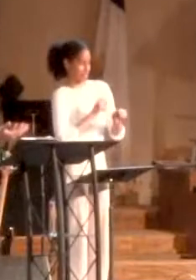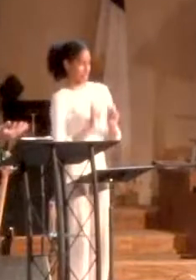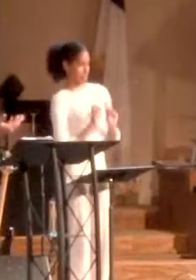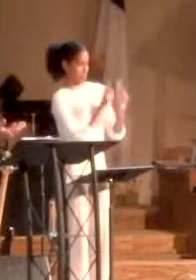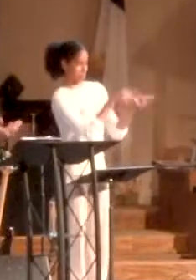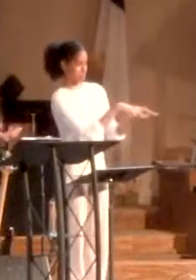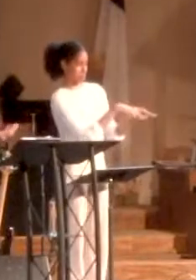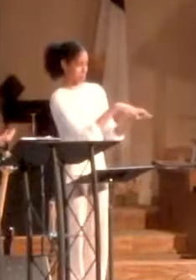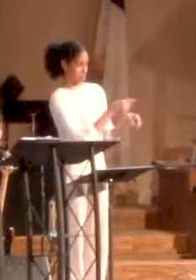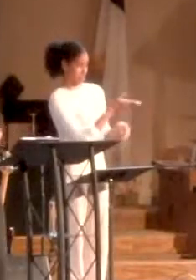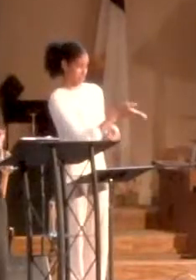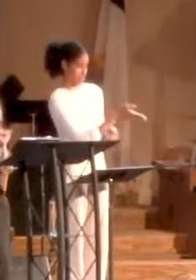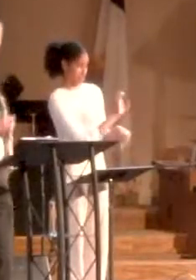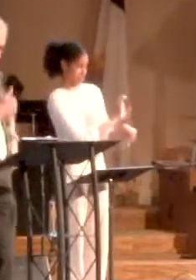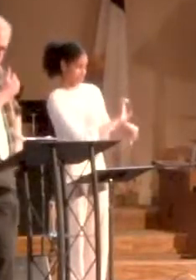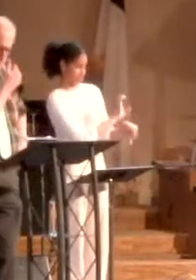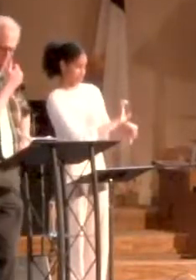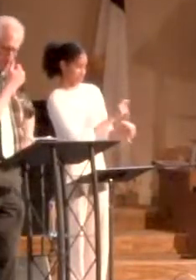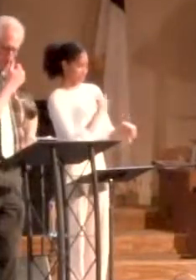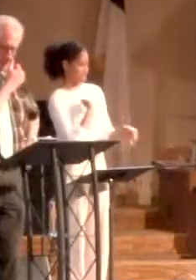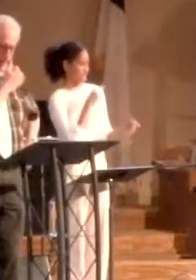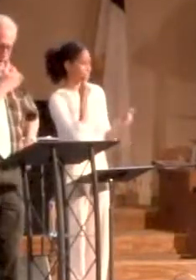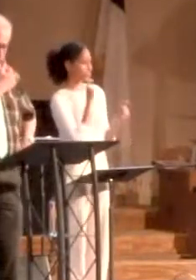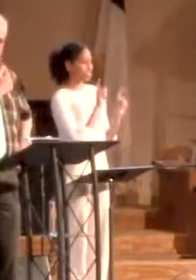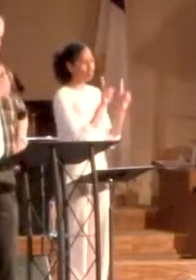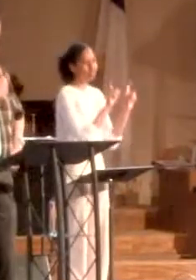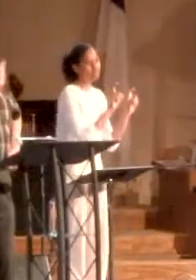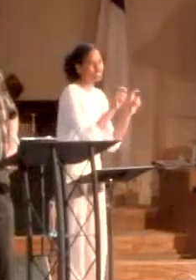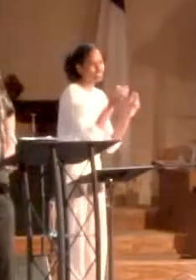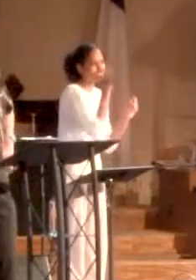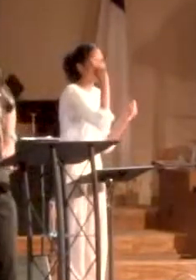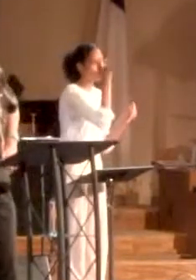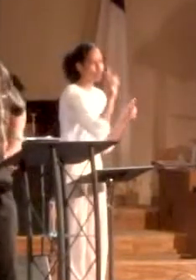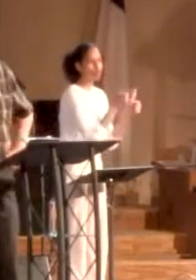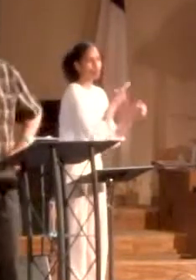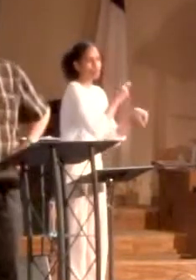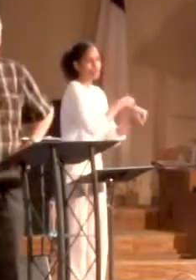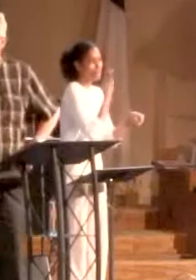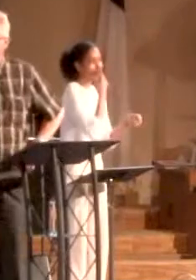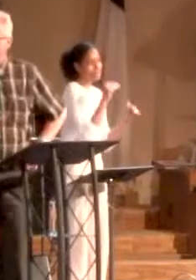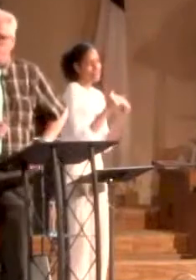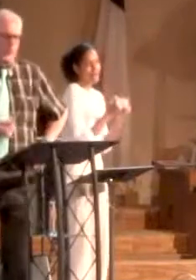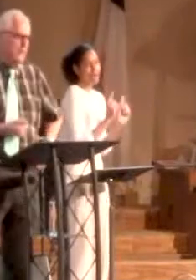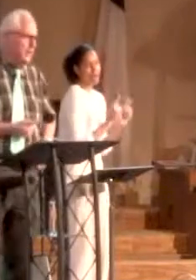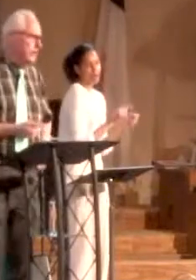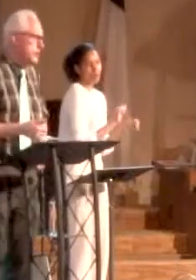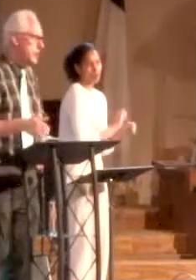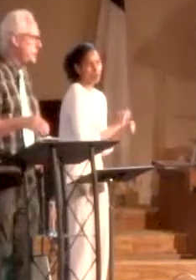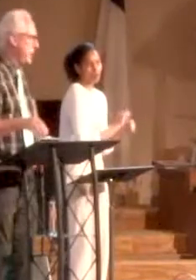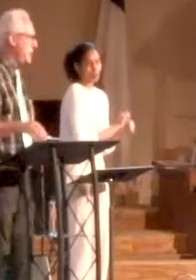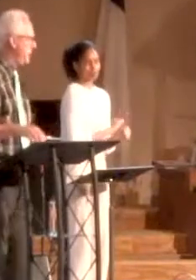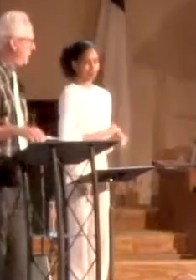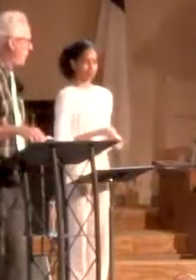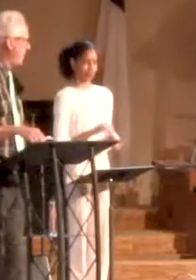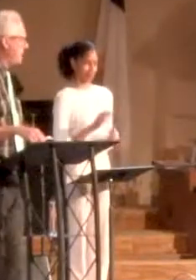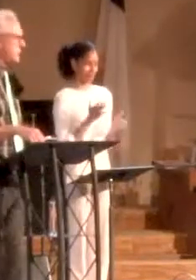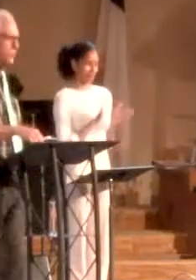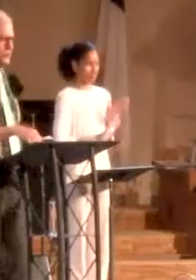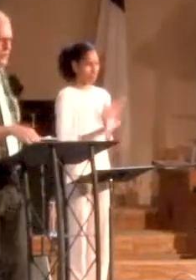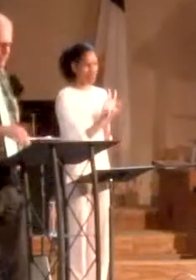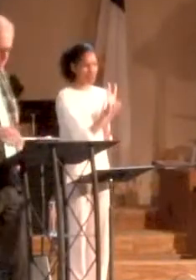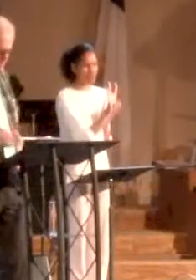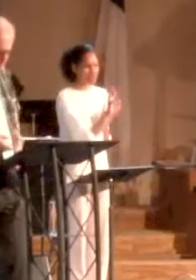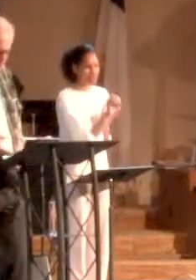sermon for the pastor search committee. And there had been a pretty good turnout for this little church, maybe 40